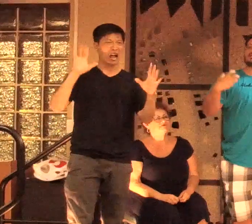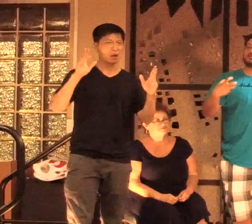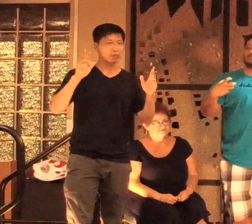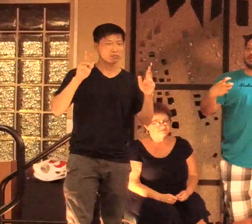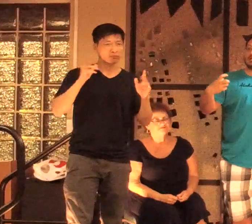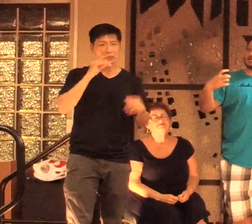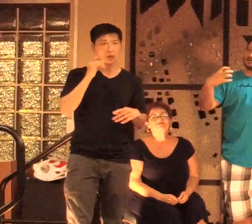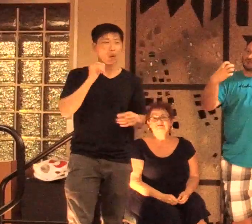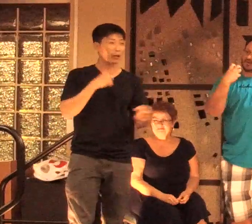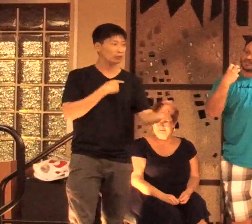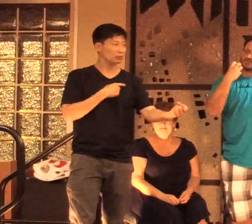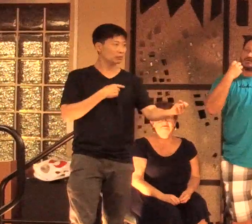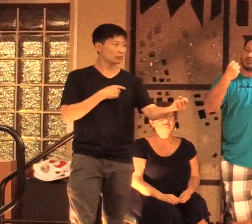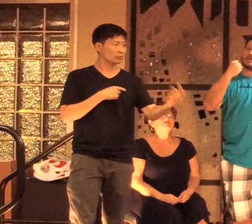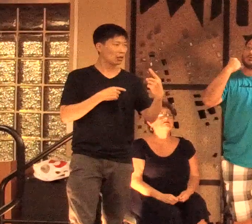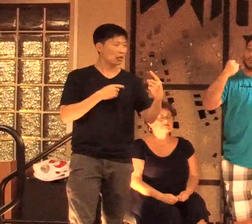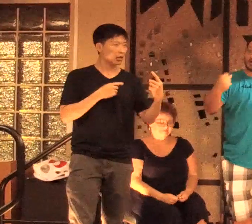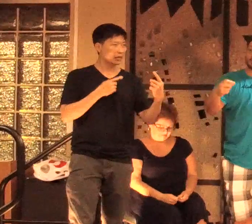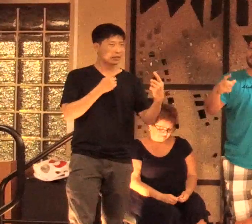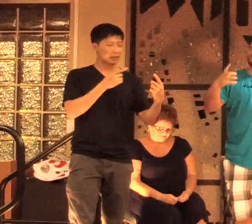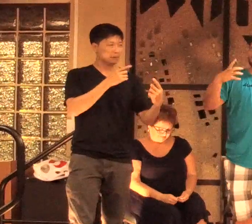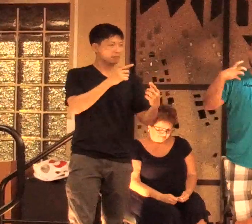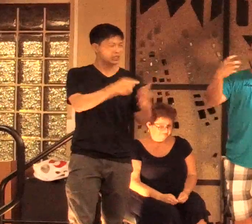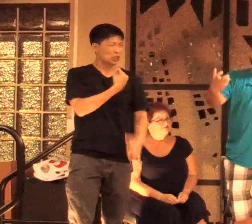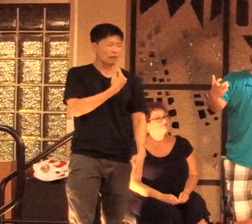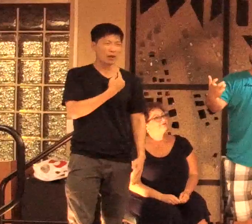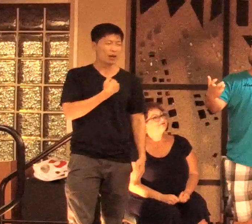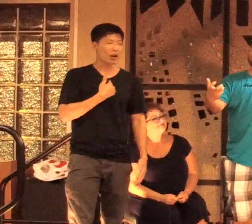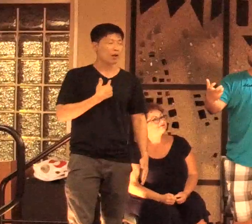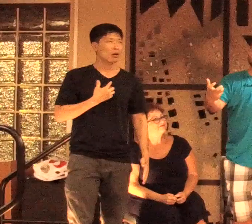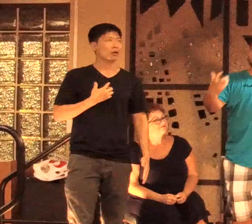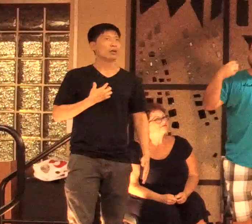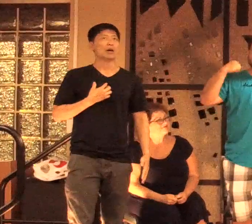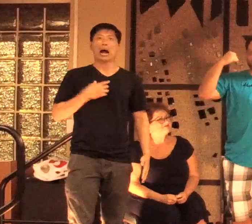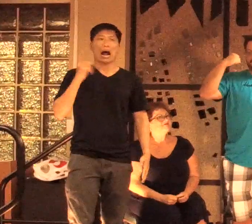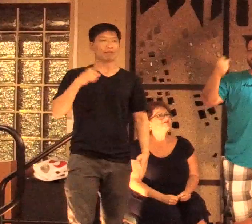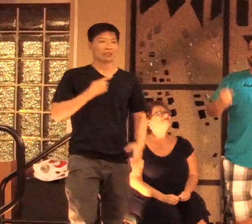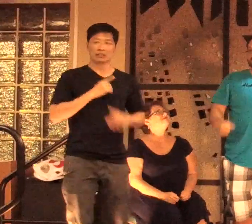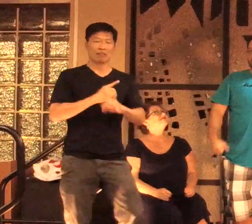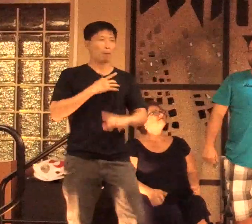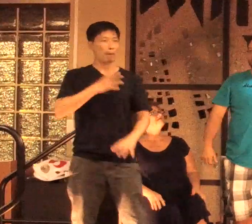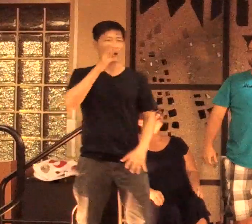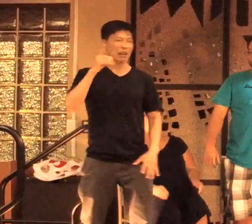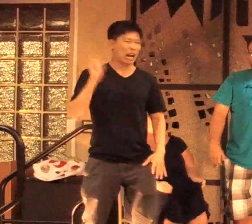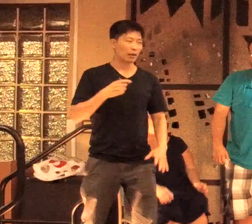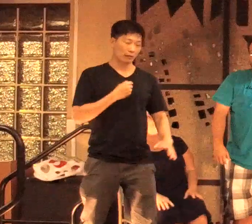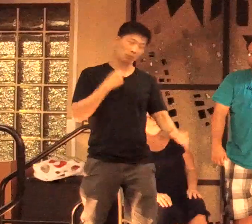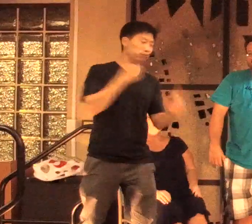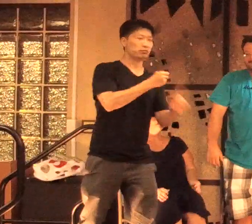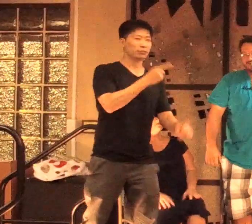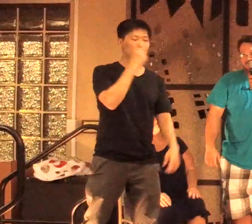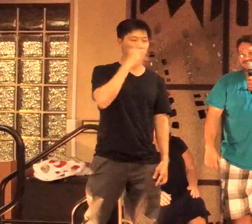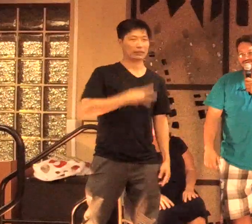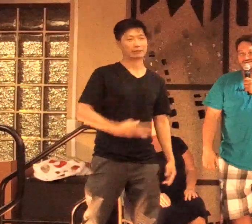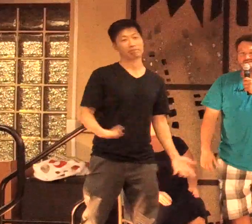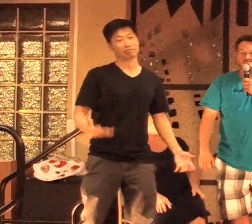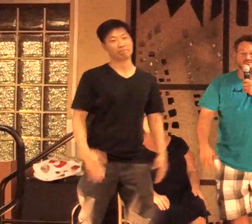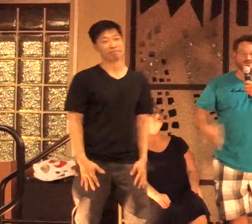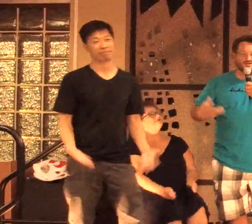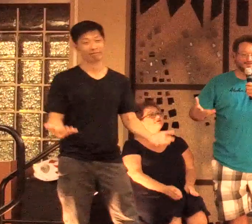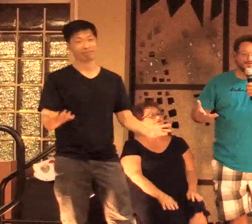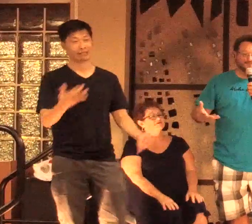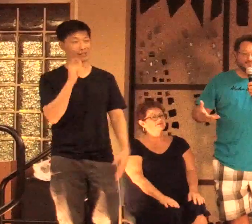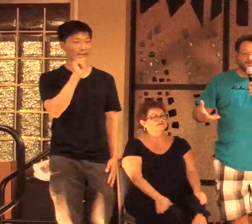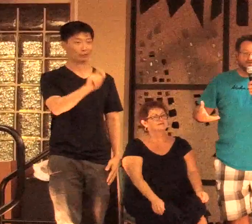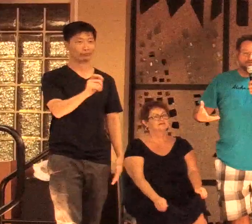he said something and it affected me in a way where I had to defend my parents and I made him leave. That's basically what it comes